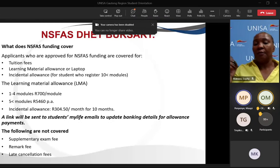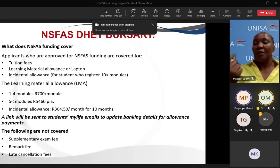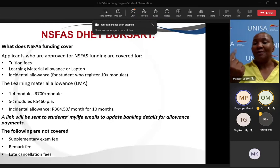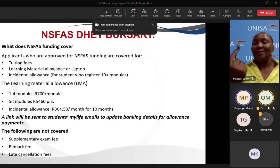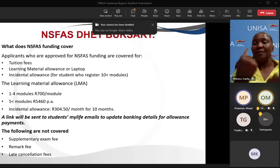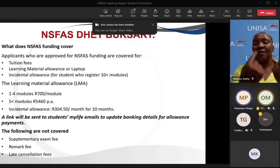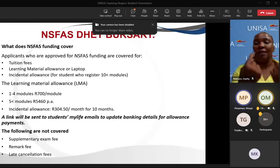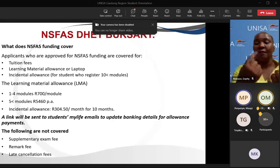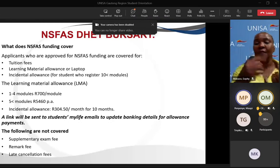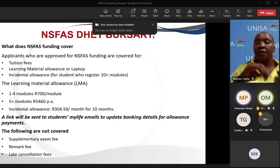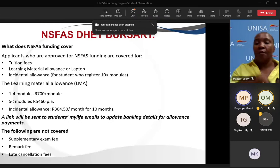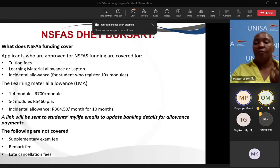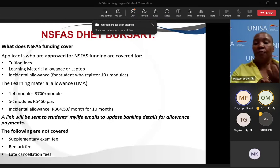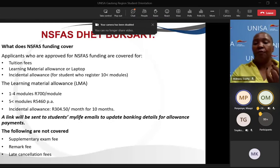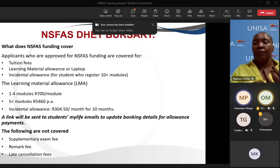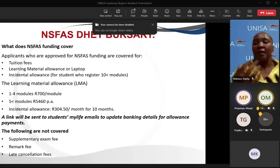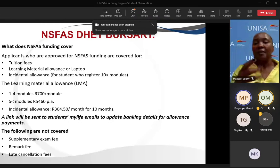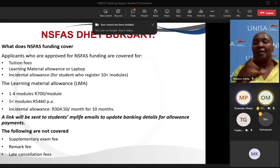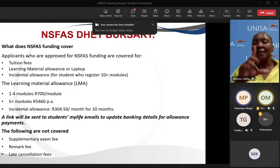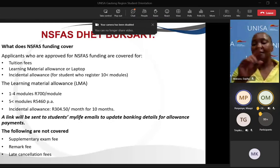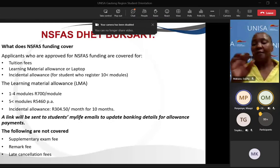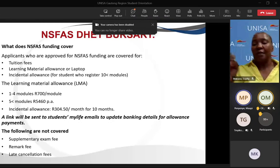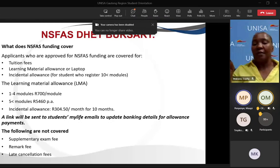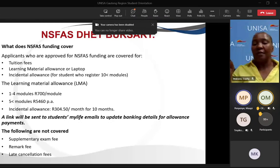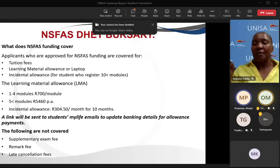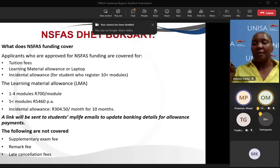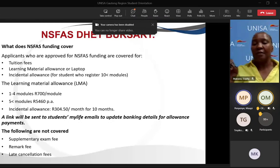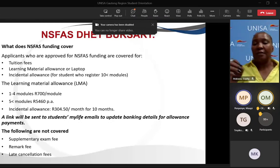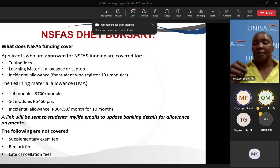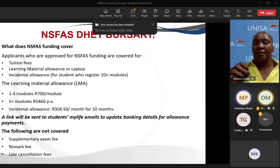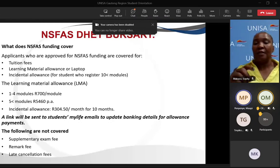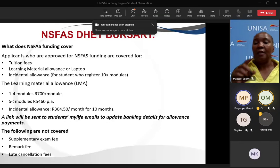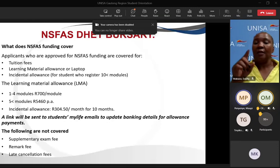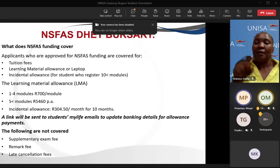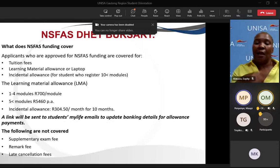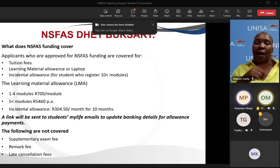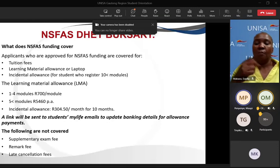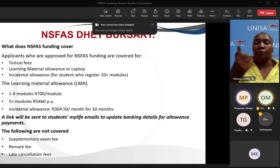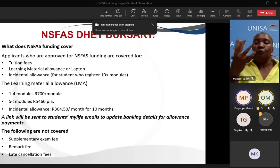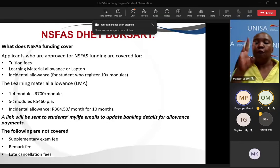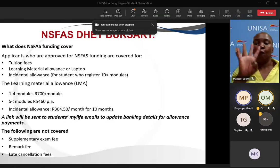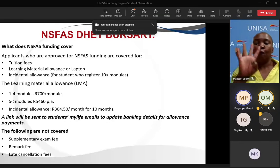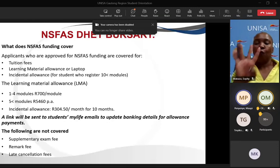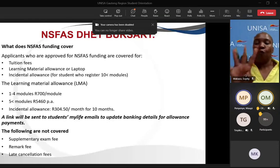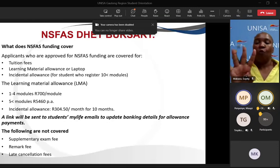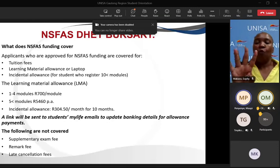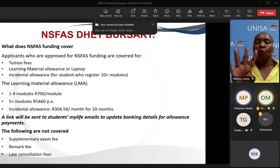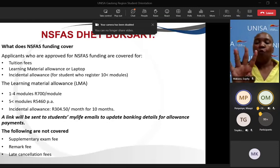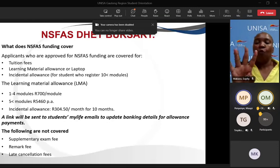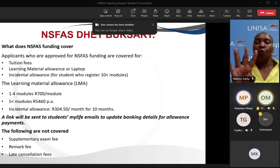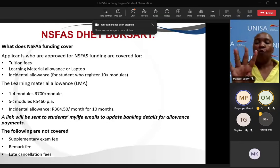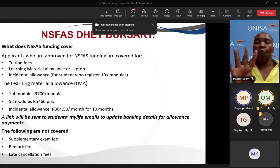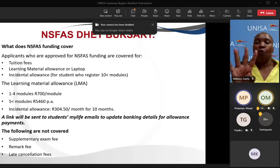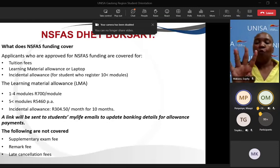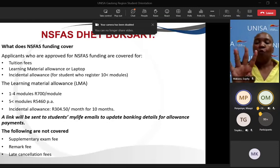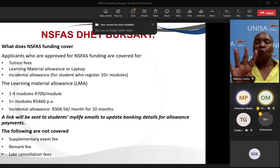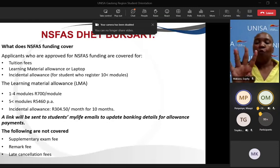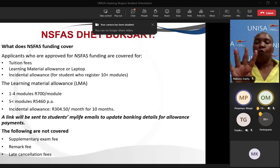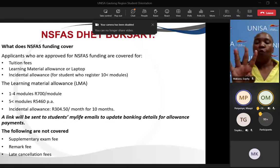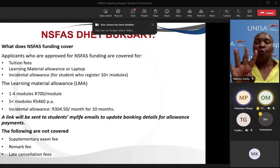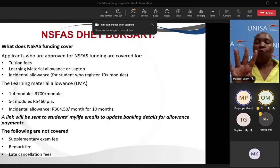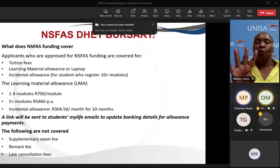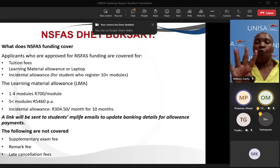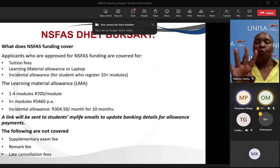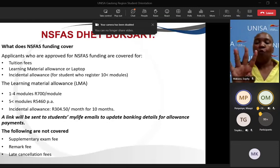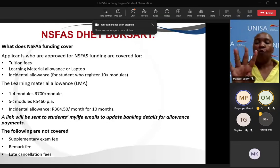meaning if you've got four modules registered you're going to get 700 Trends that's for 7 14 to 2800. the moment a student